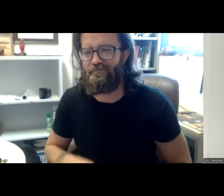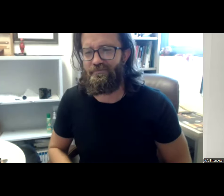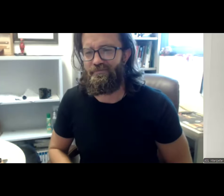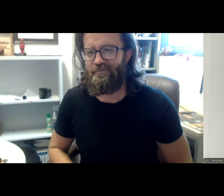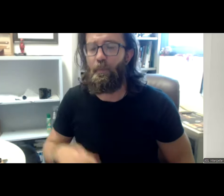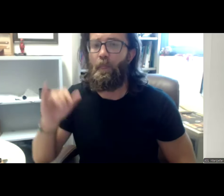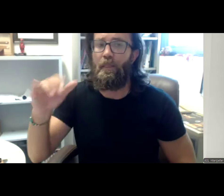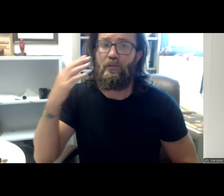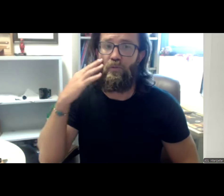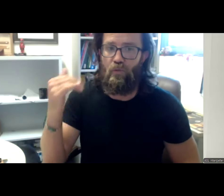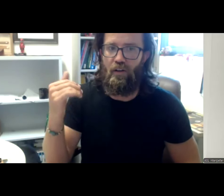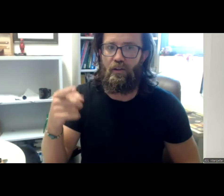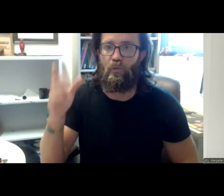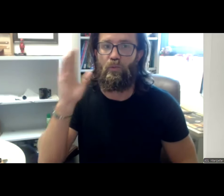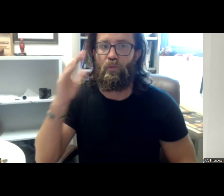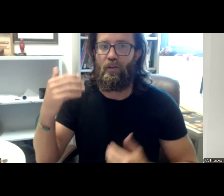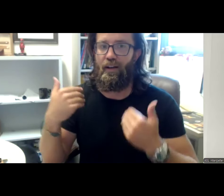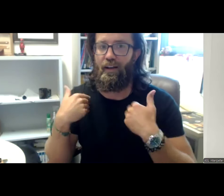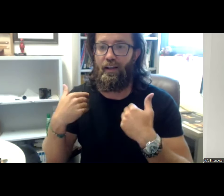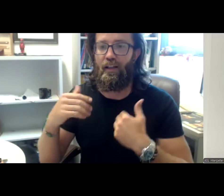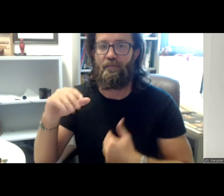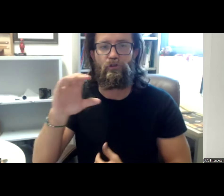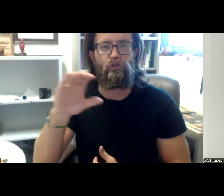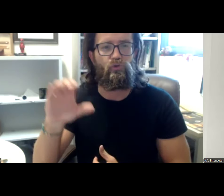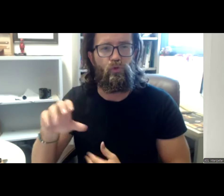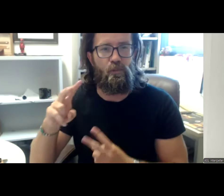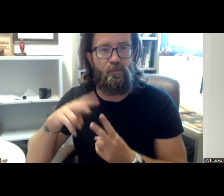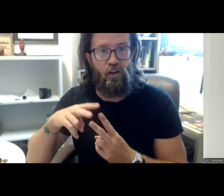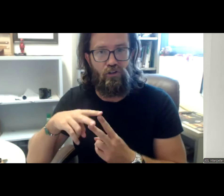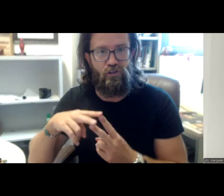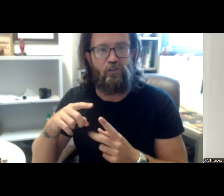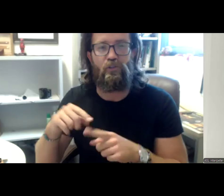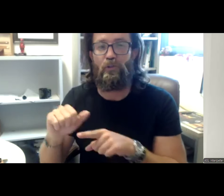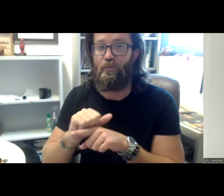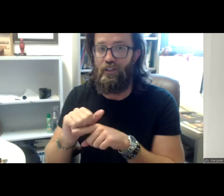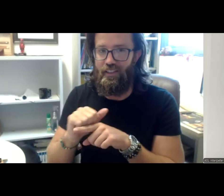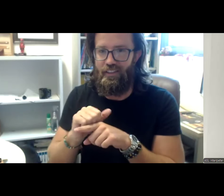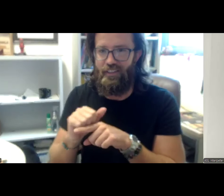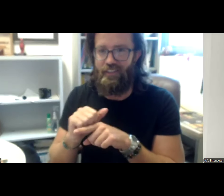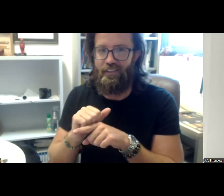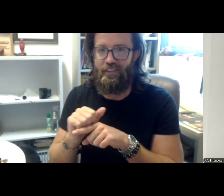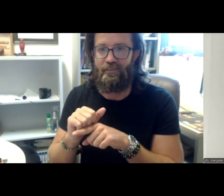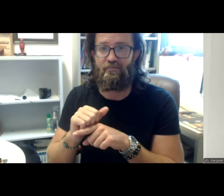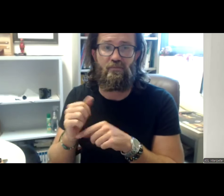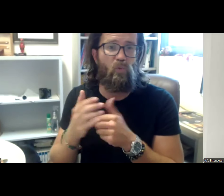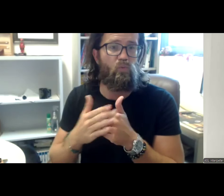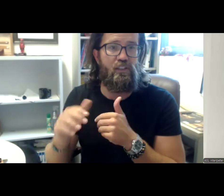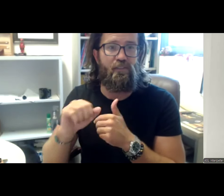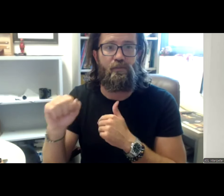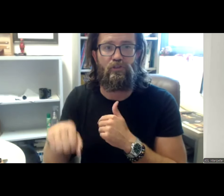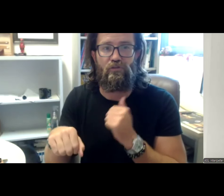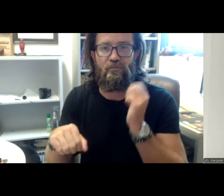Clay says you'll be a little nervous. Don't worry, you got it. We will have you'll have your Zoom partners to practice